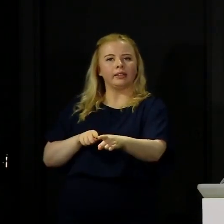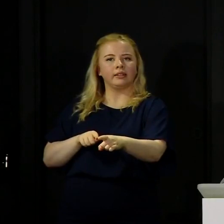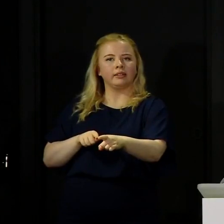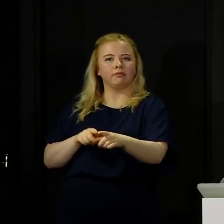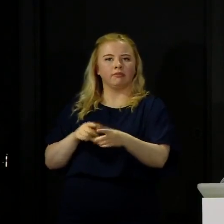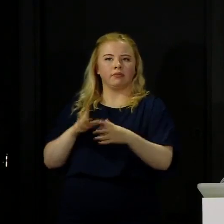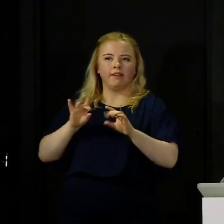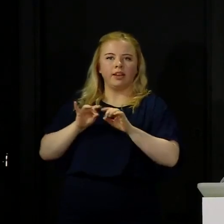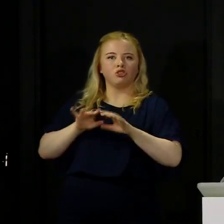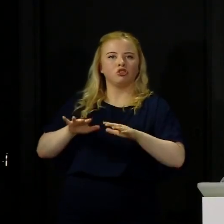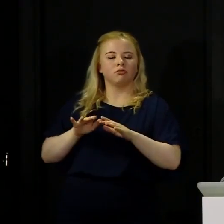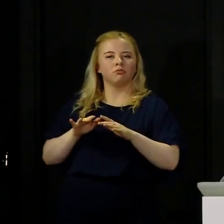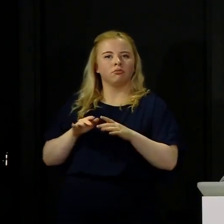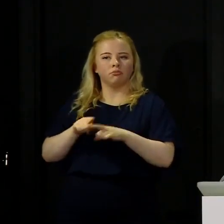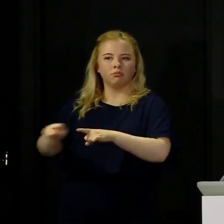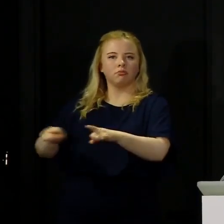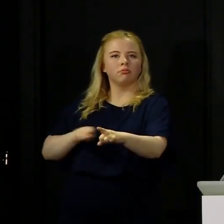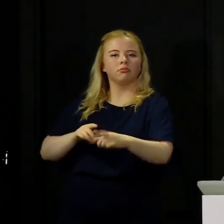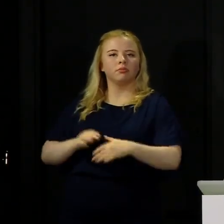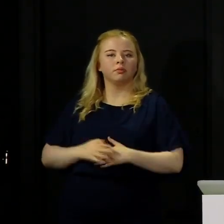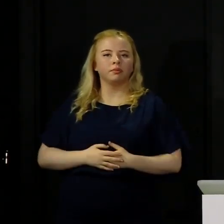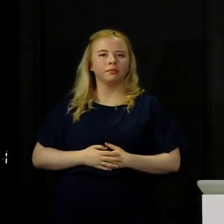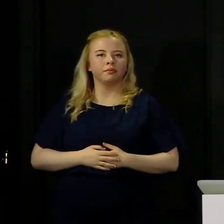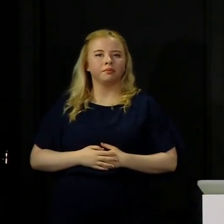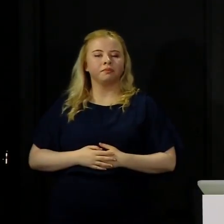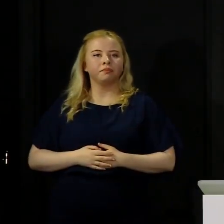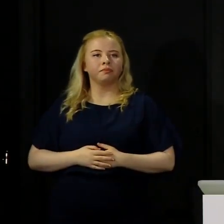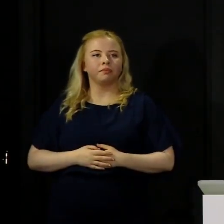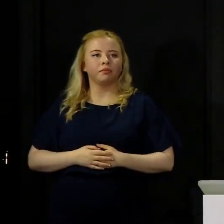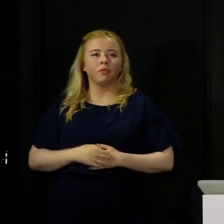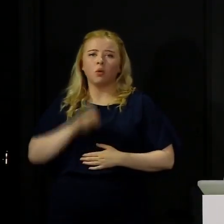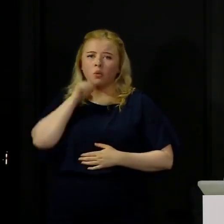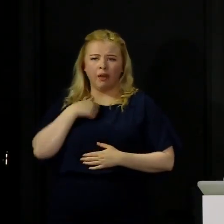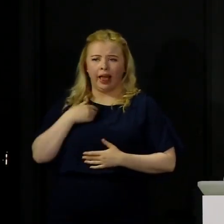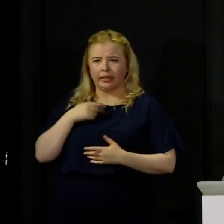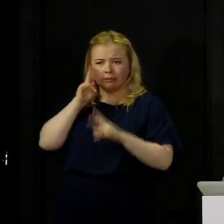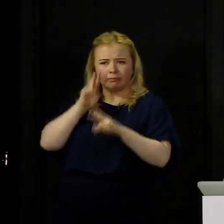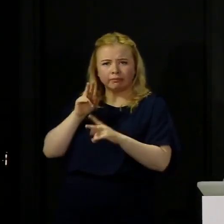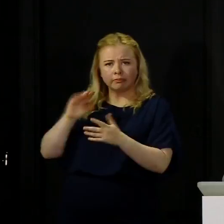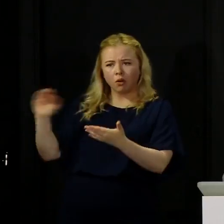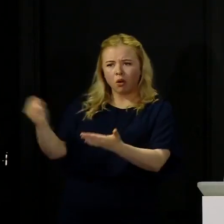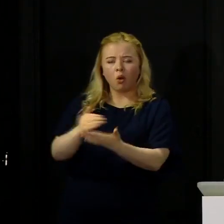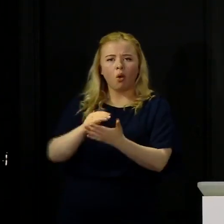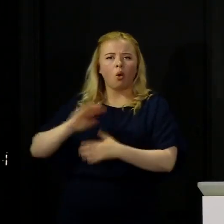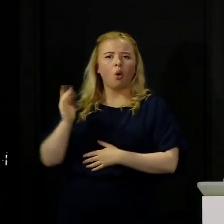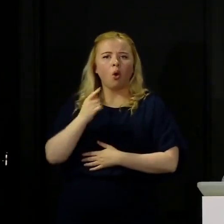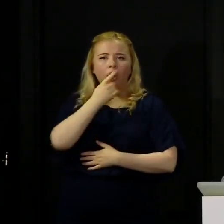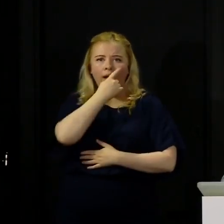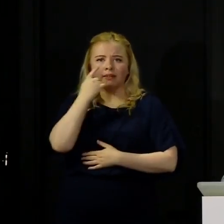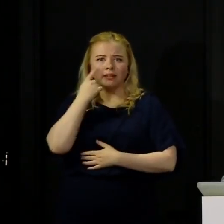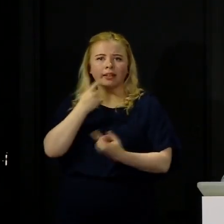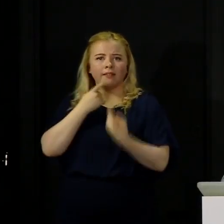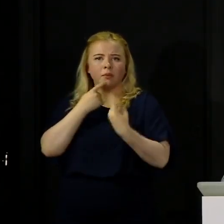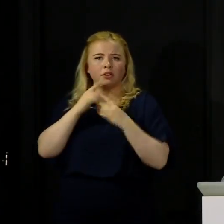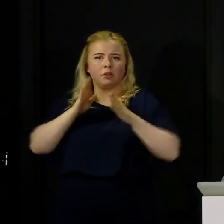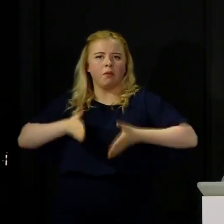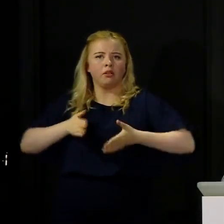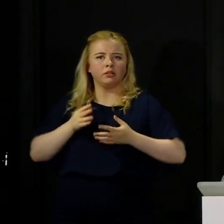on infection rates? We will take account of all relevant information as we do on all of these